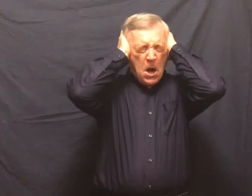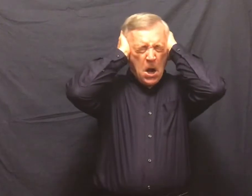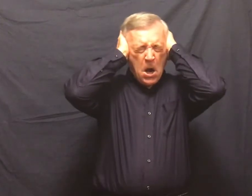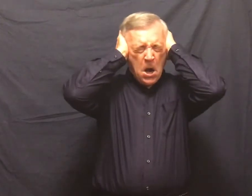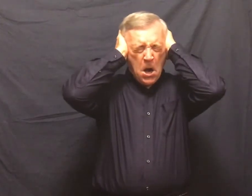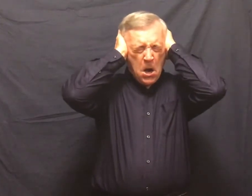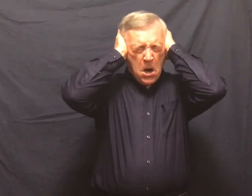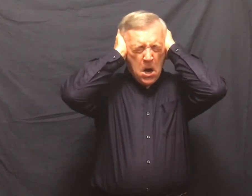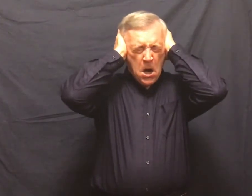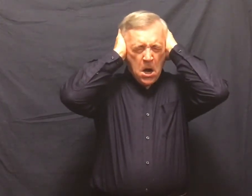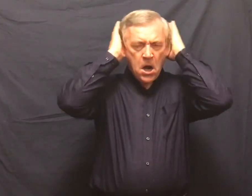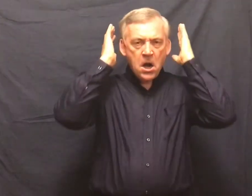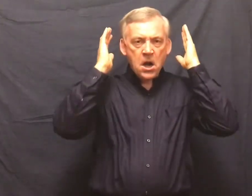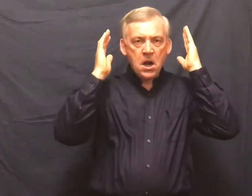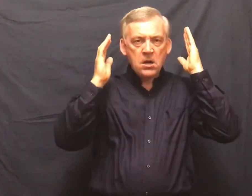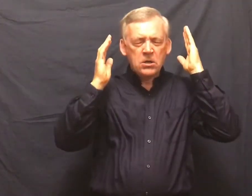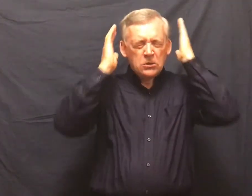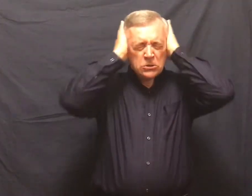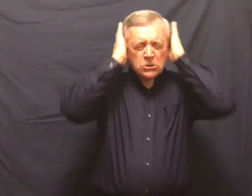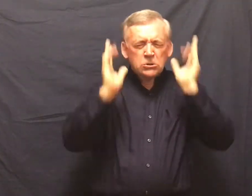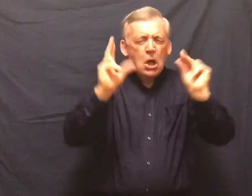He ain't, I tell you, he ain't.